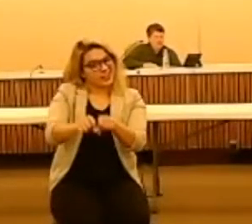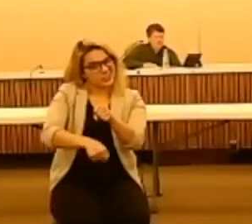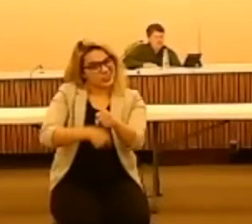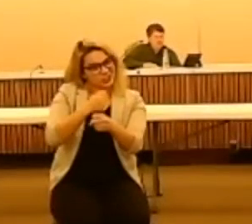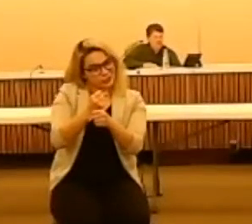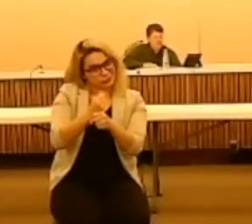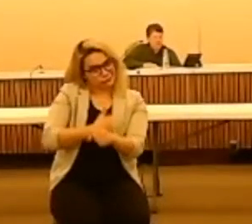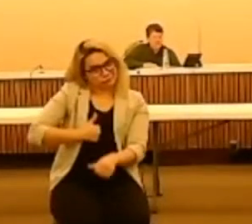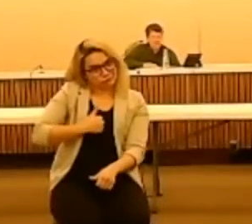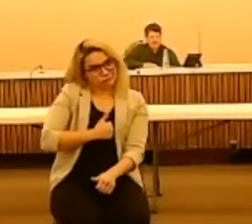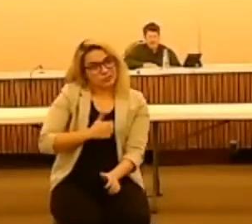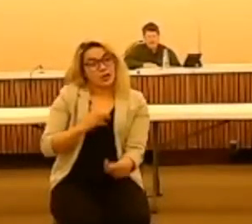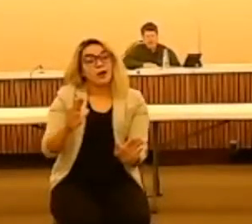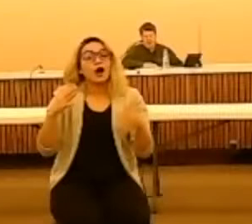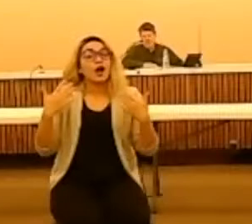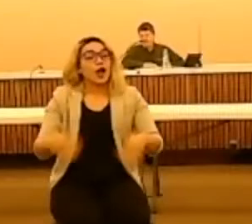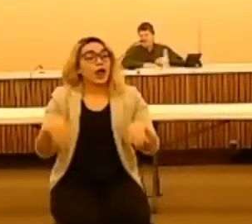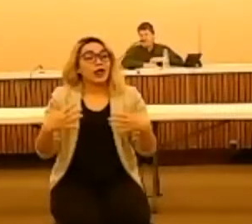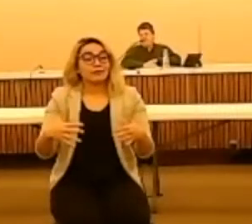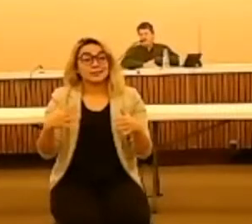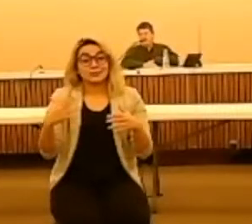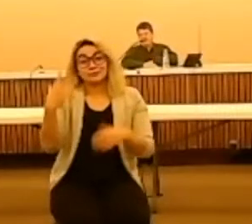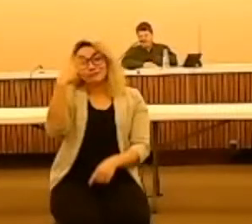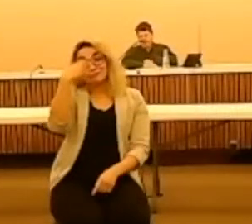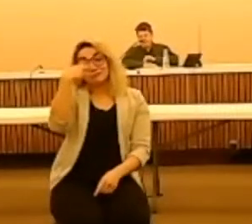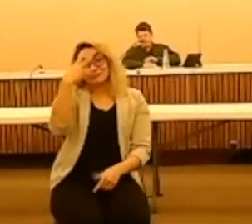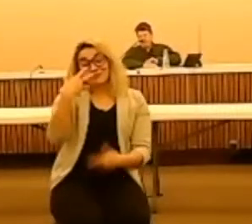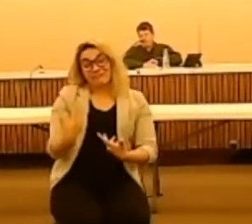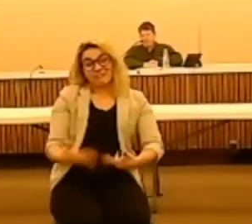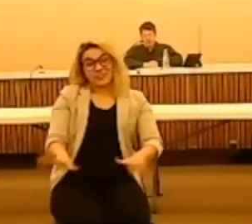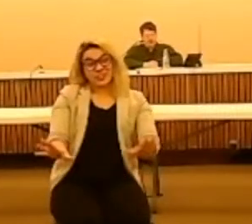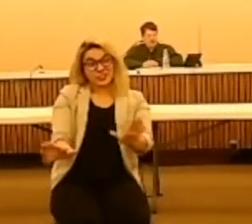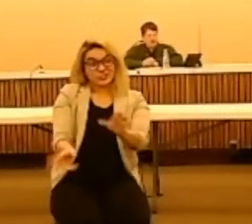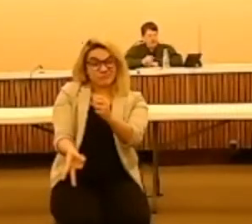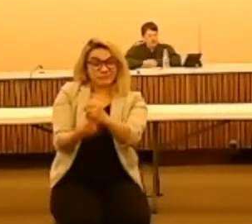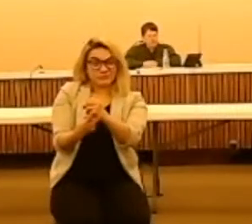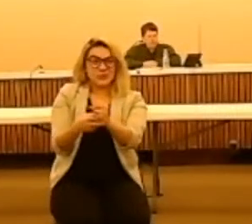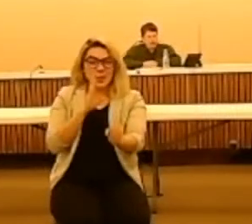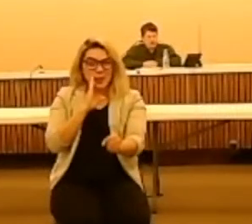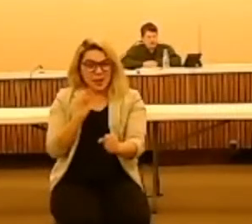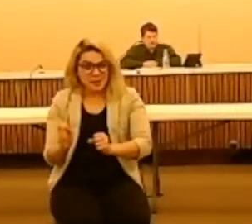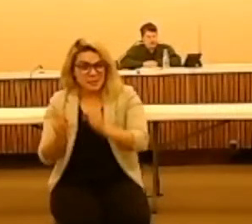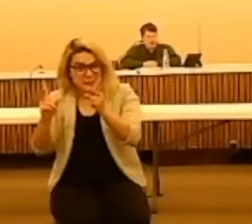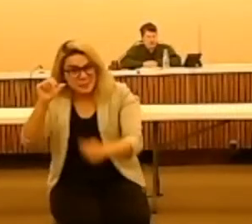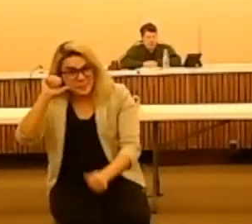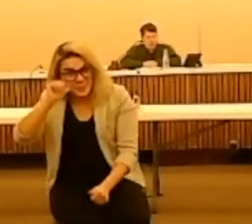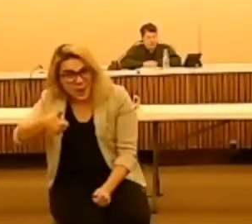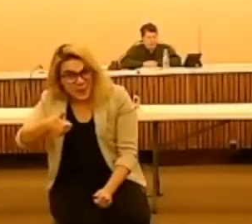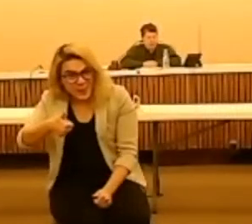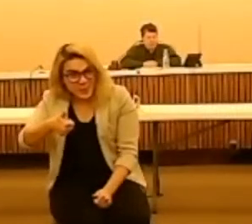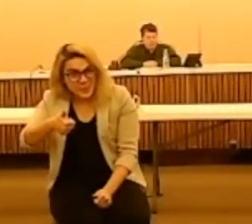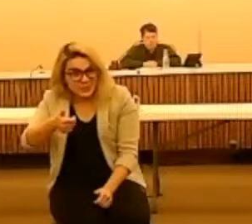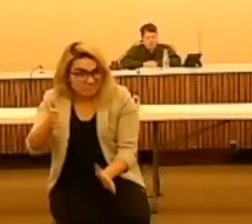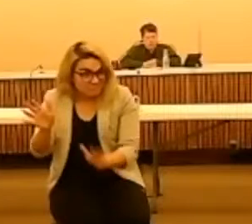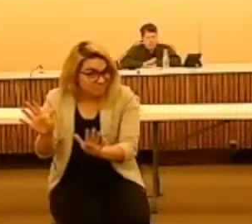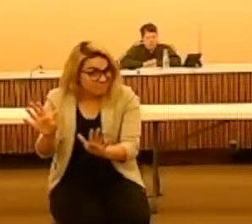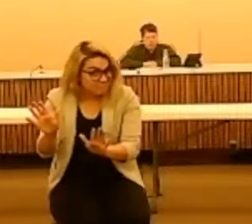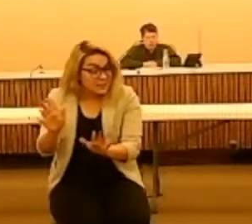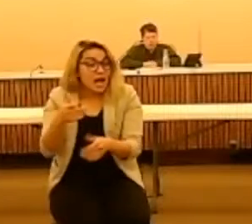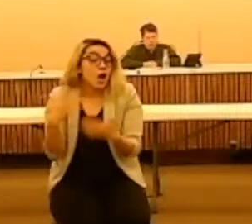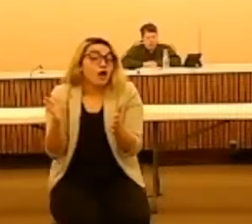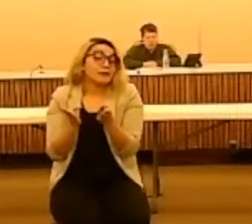It's already been recorded. Oh, it's already done. Yep, it will be, the stream is out there. If you go to